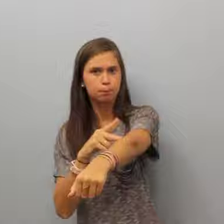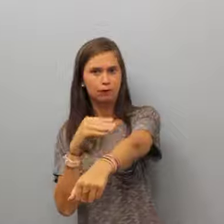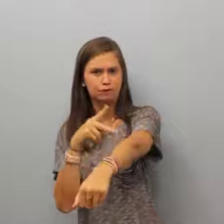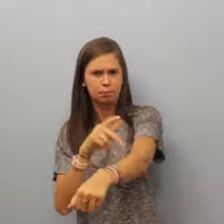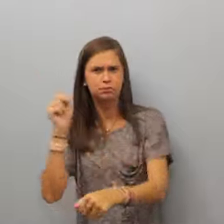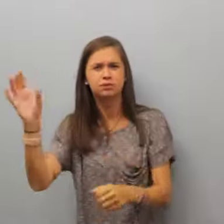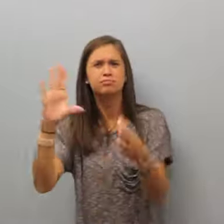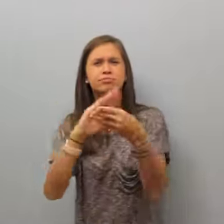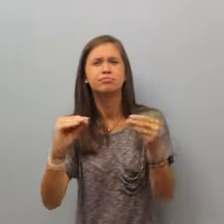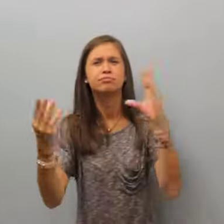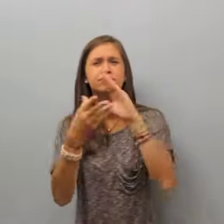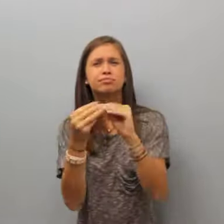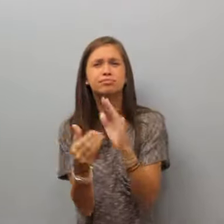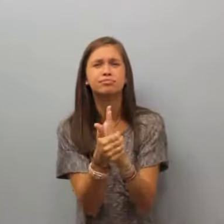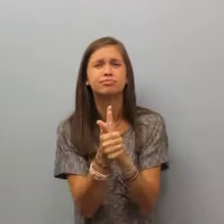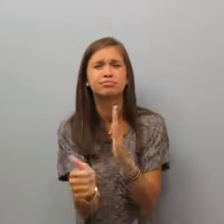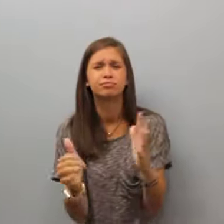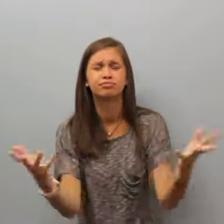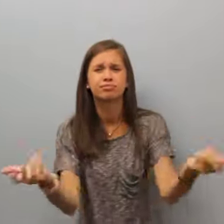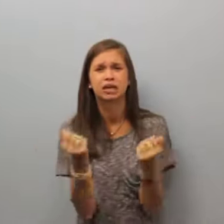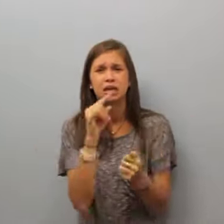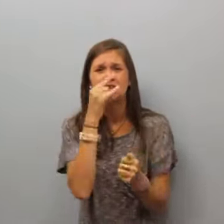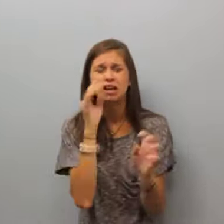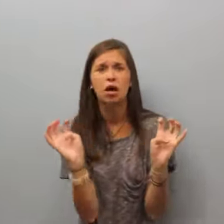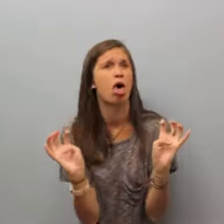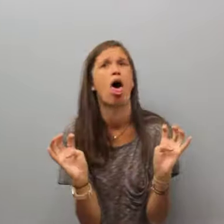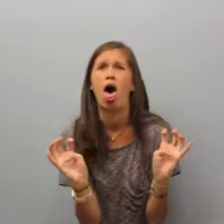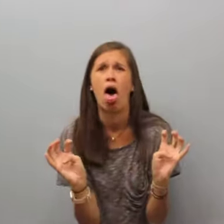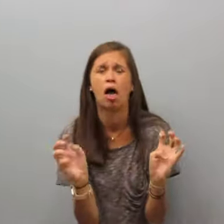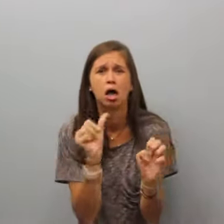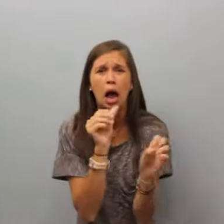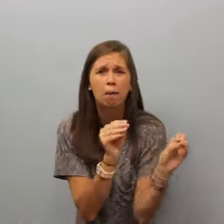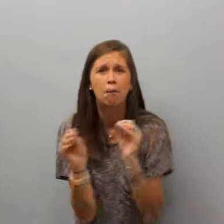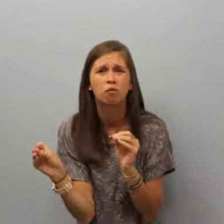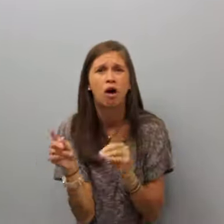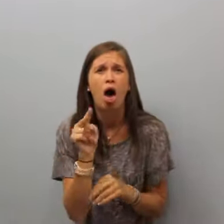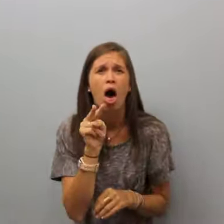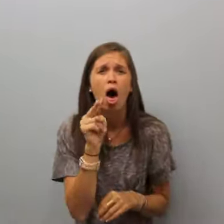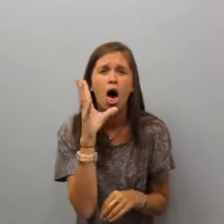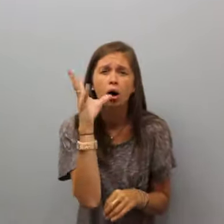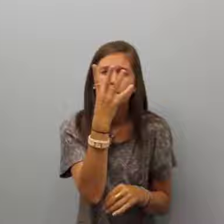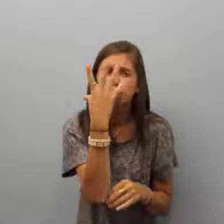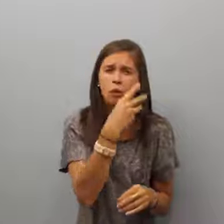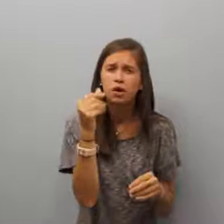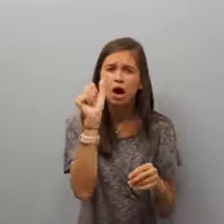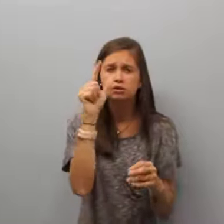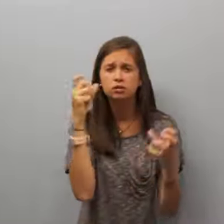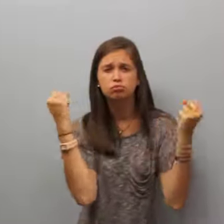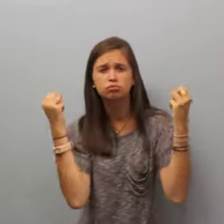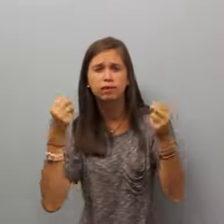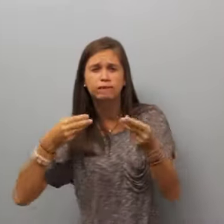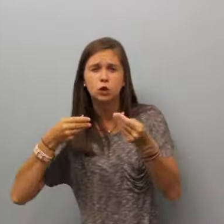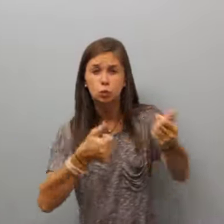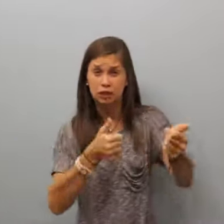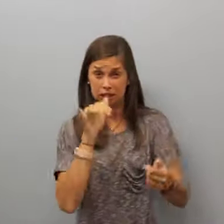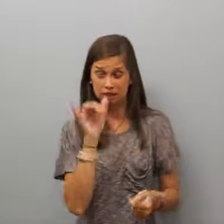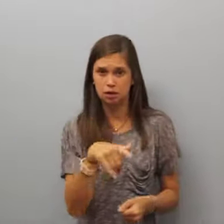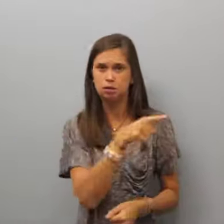really rank them. But first, I'm going to tell you about a memory that I have with Marie Phillip. She was a